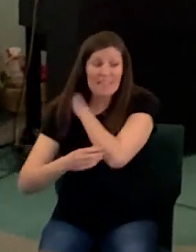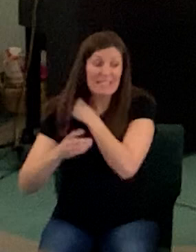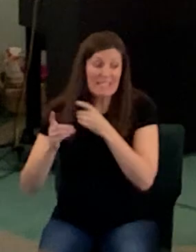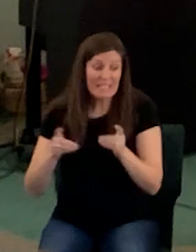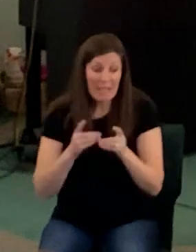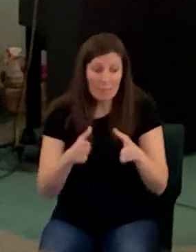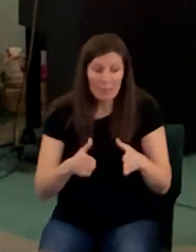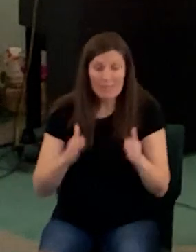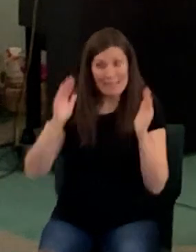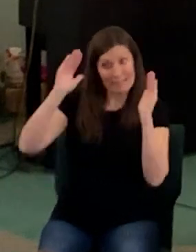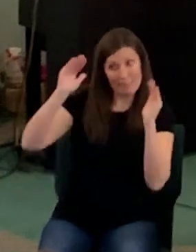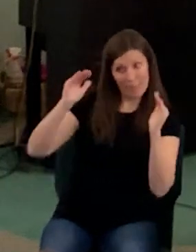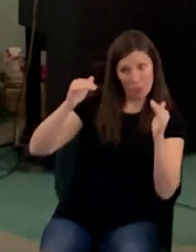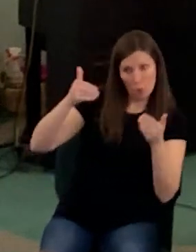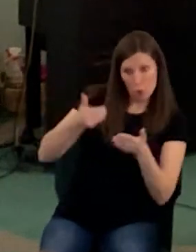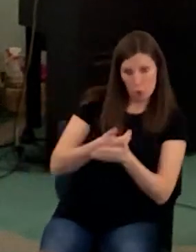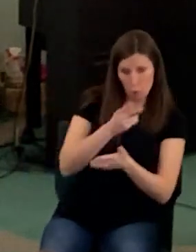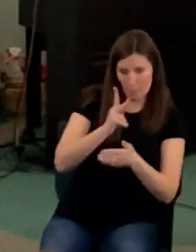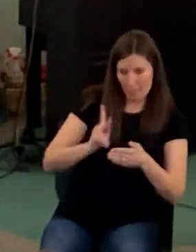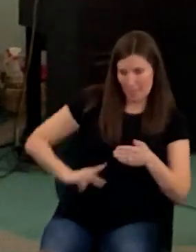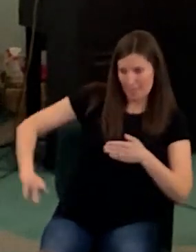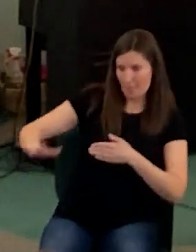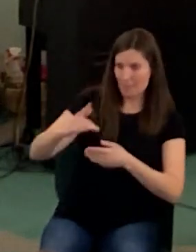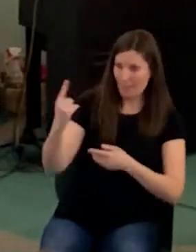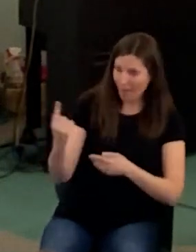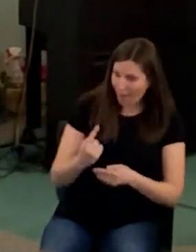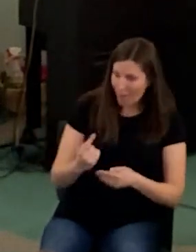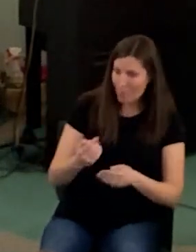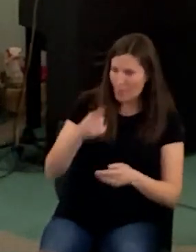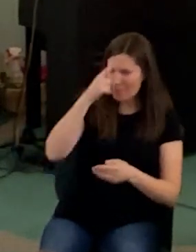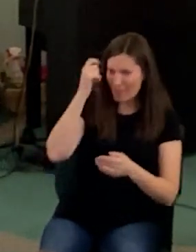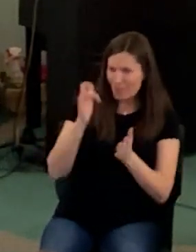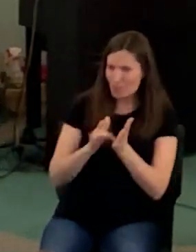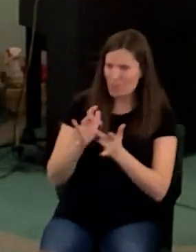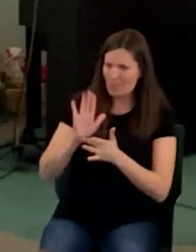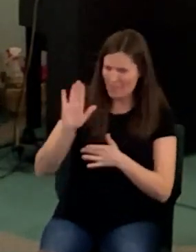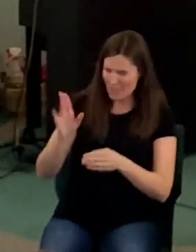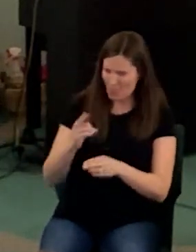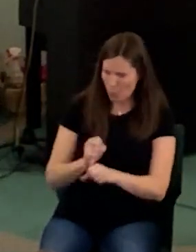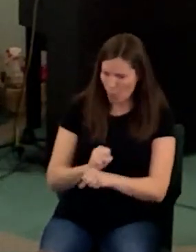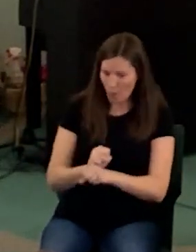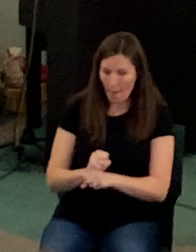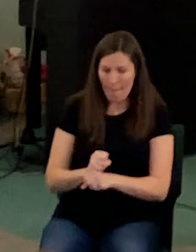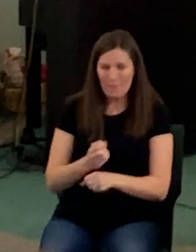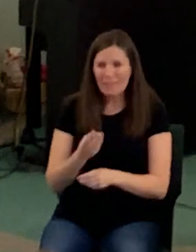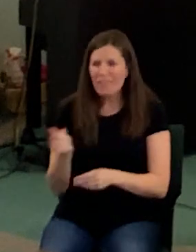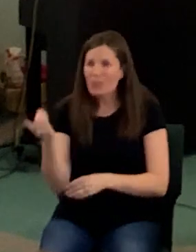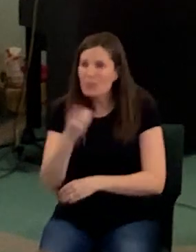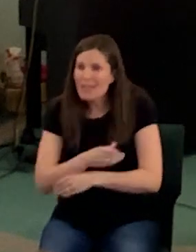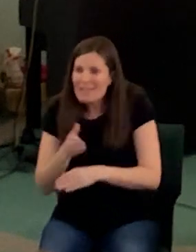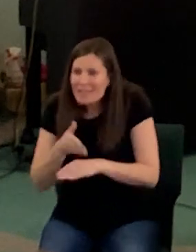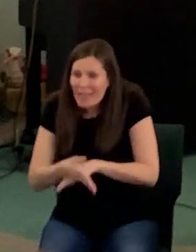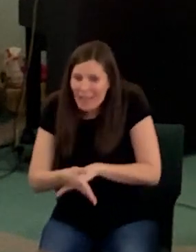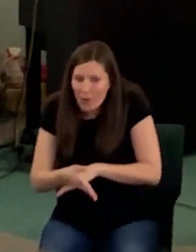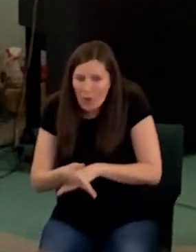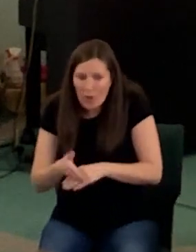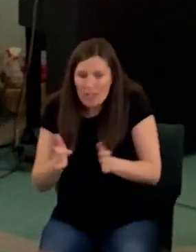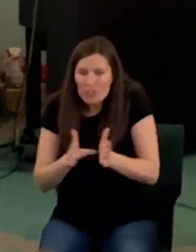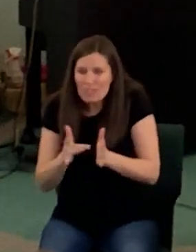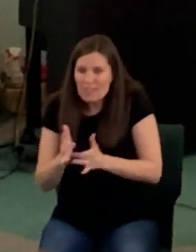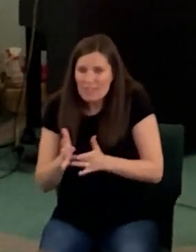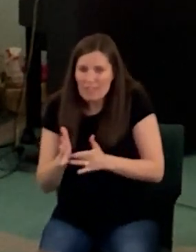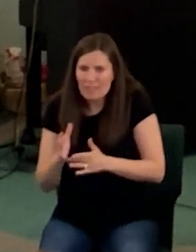come because of Jesus and his work. But just a few days later, Jesus is betrayed by one of their